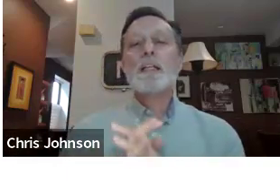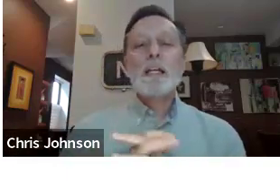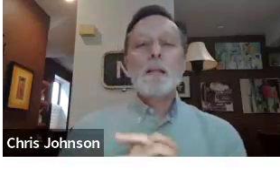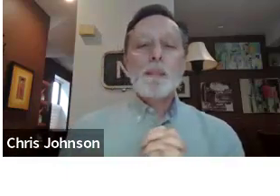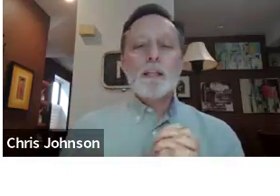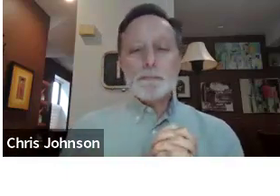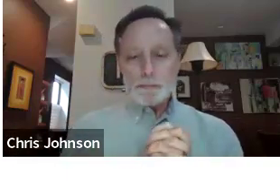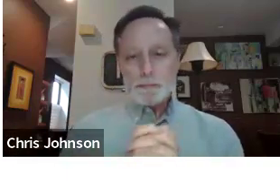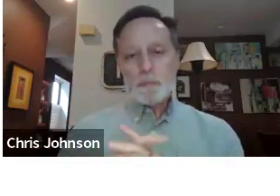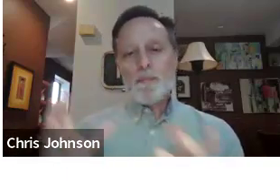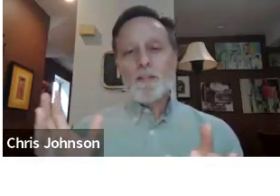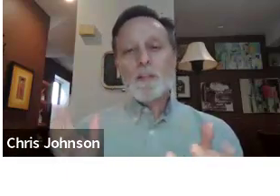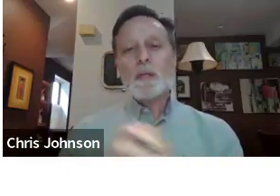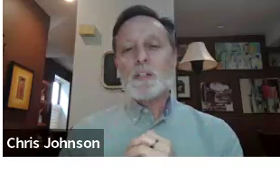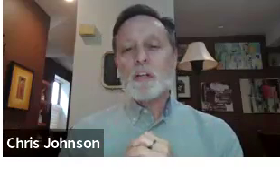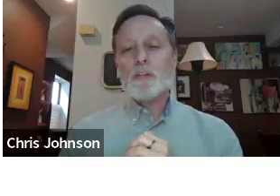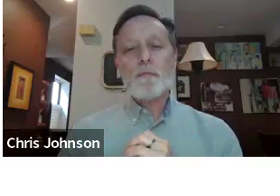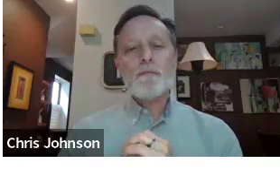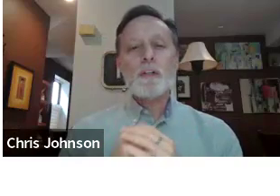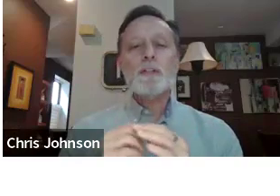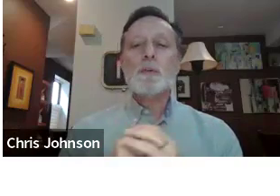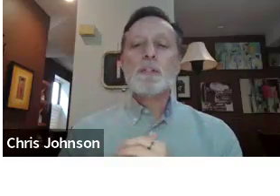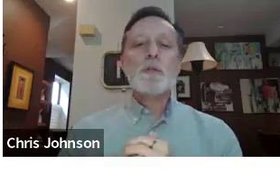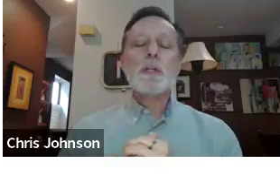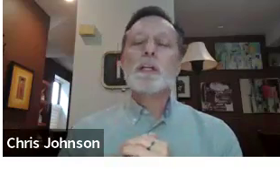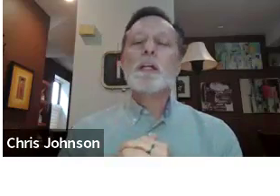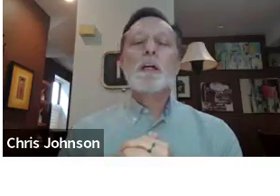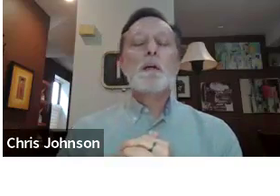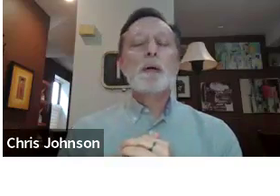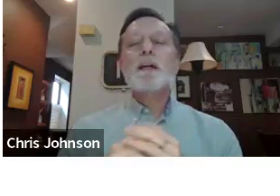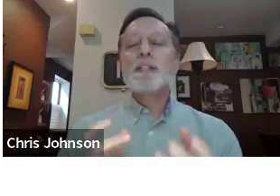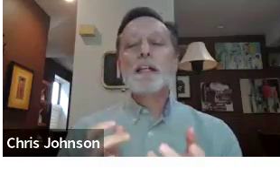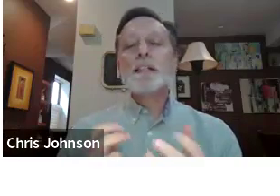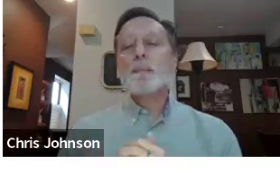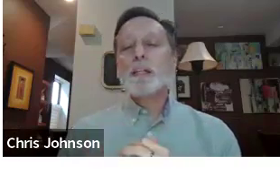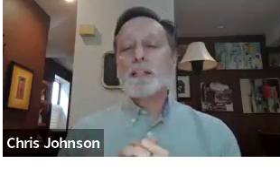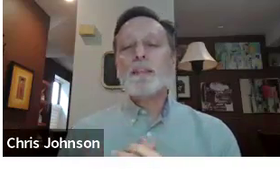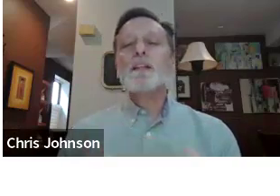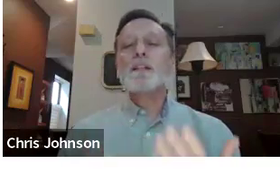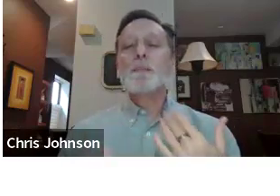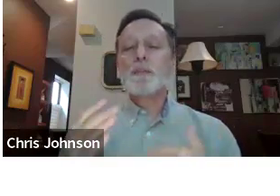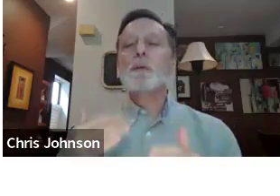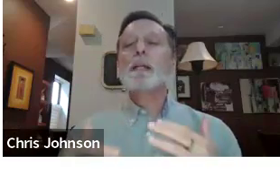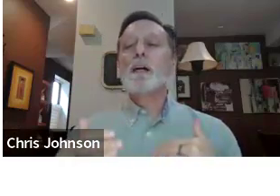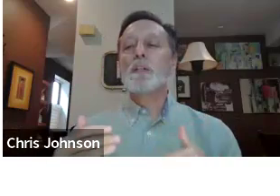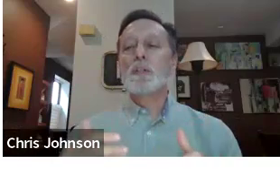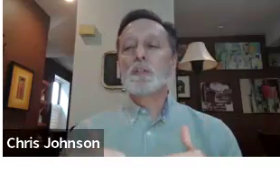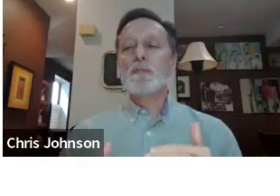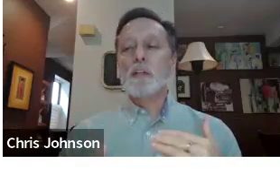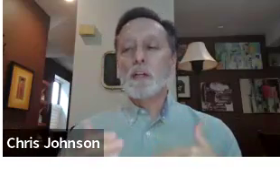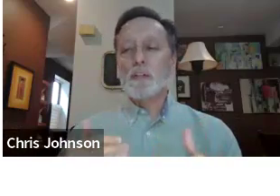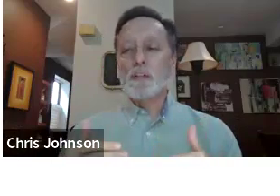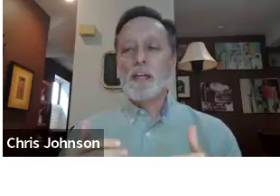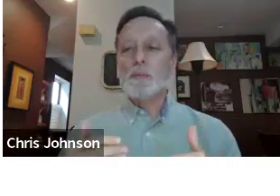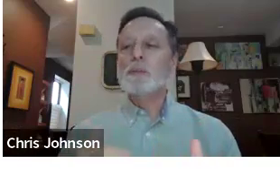just one, and this one is very, very Eurocentric, but I've selected it because I think some of the terminology